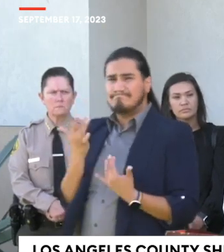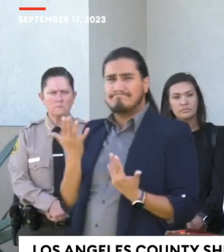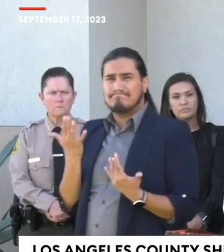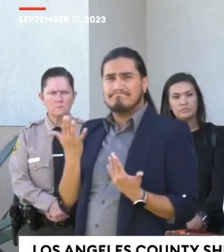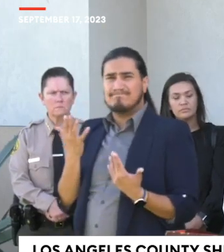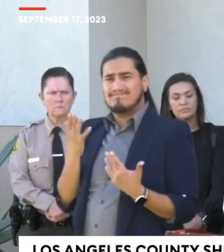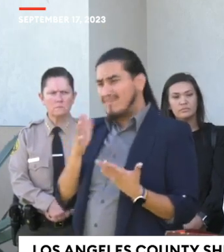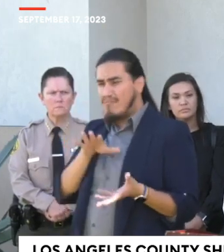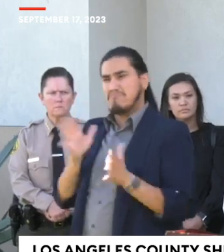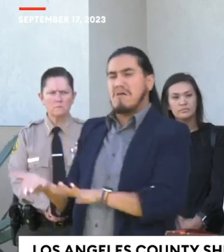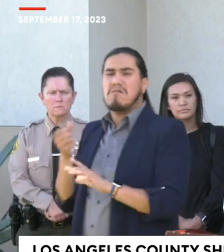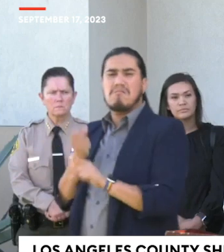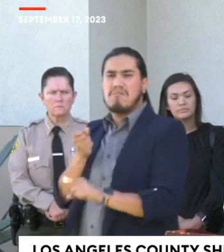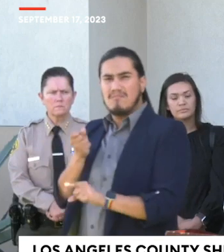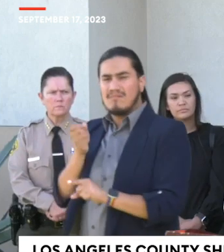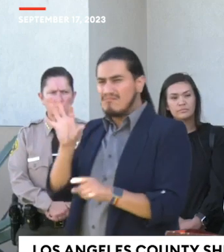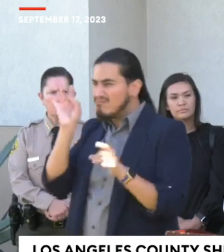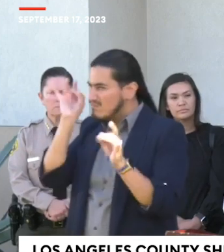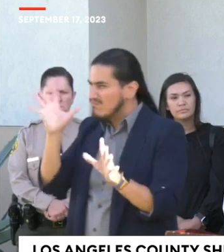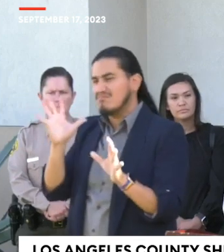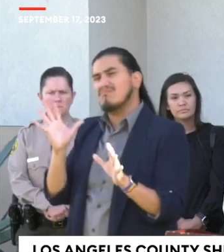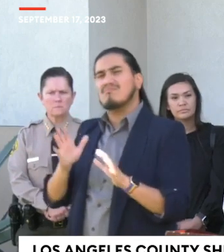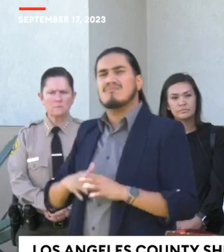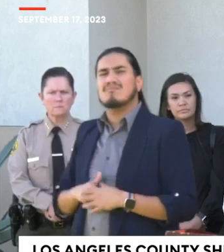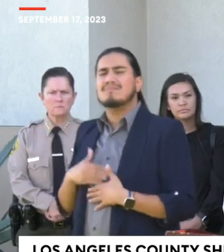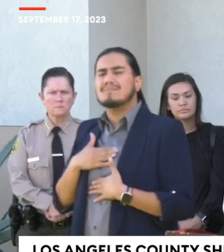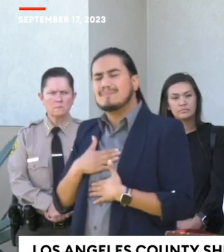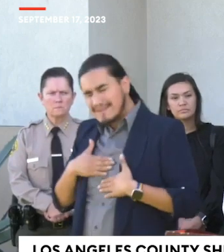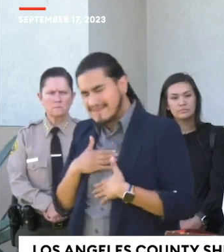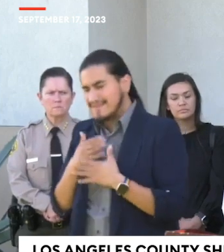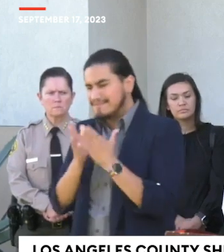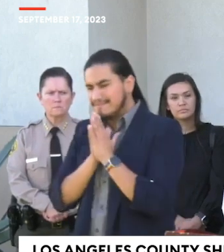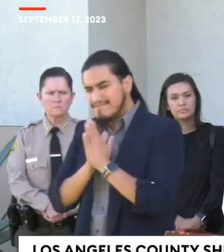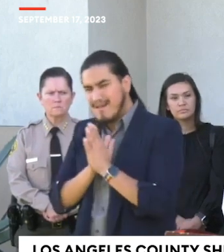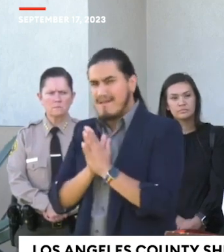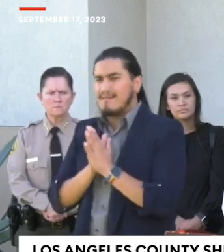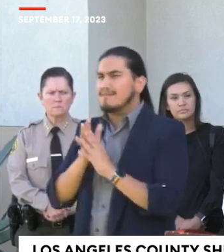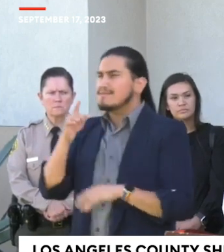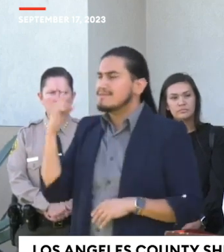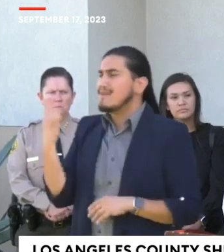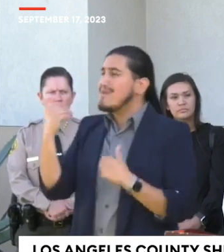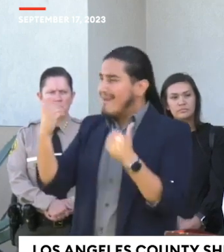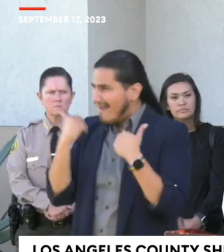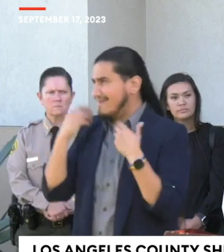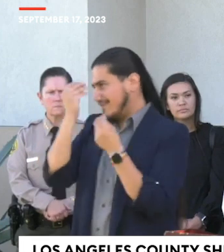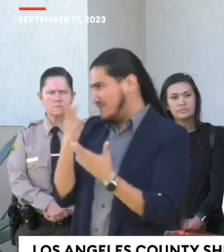That is outrageous. Please, I beg you, somebody has